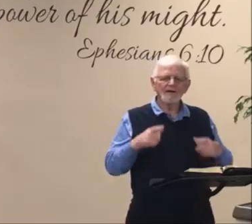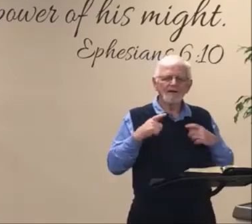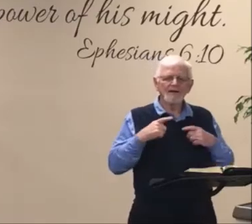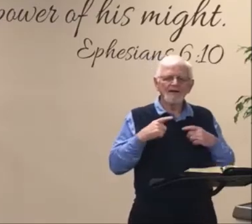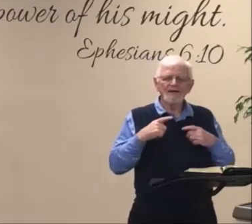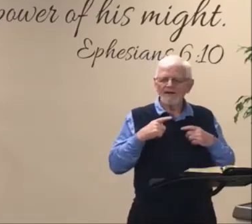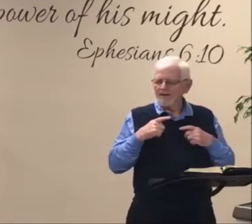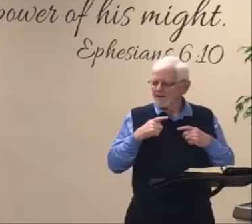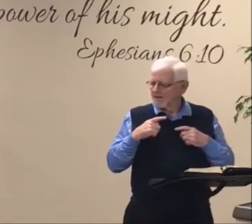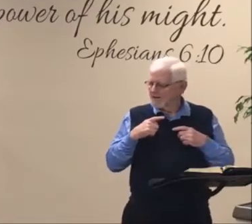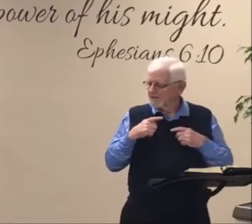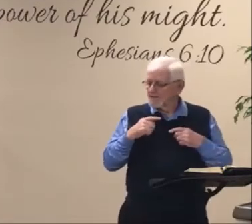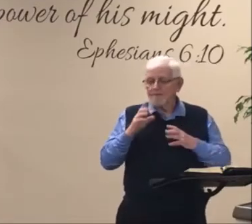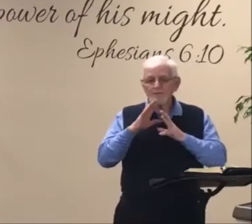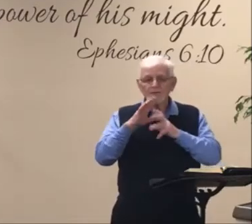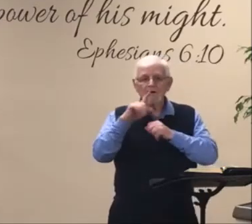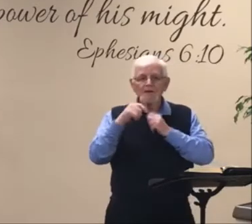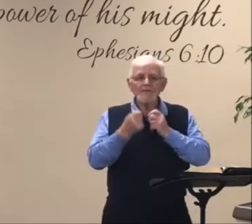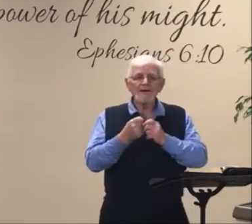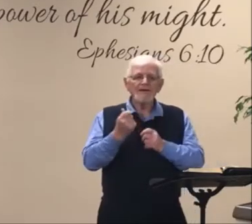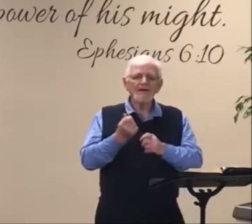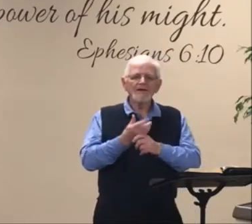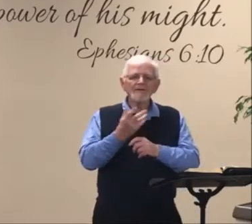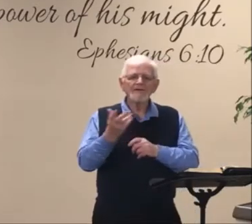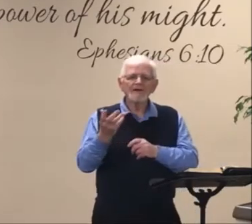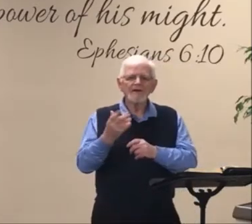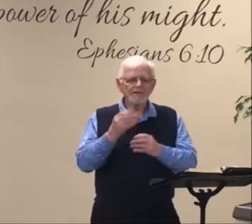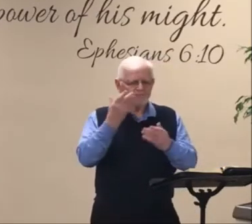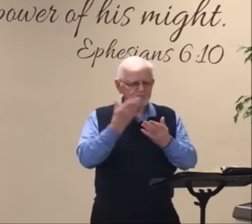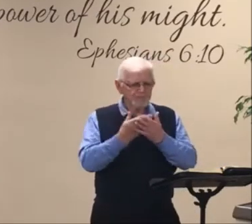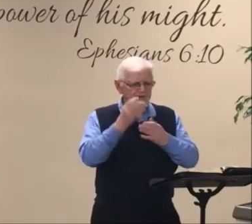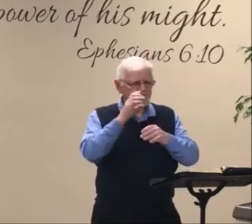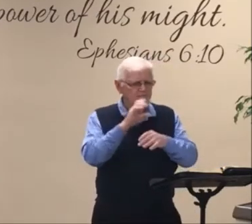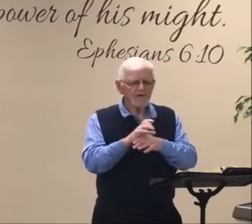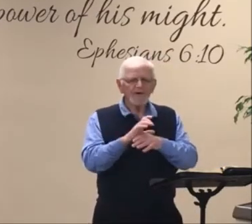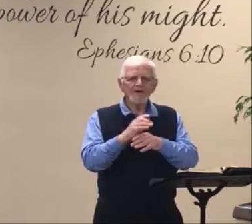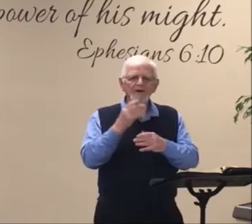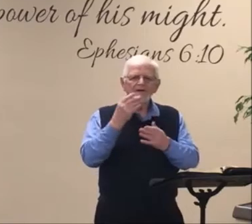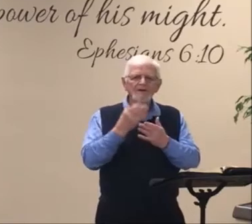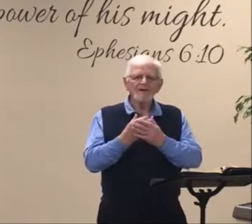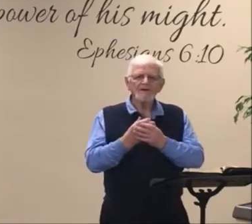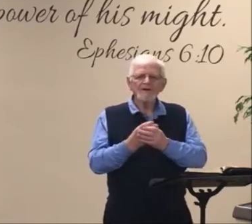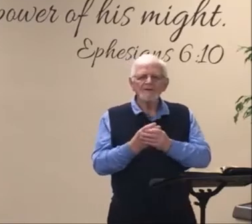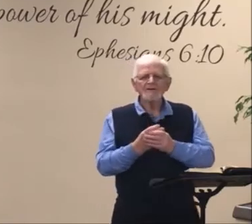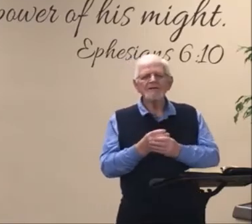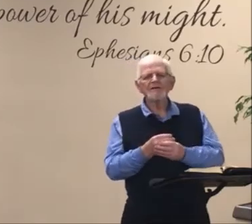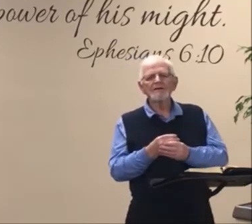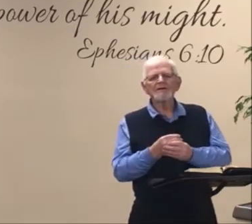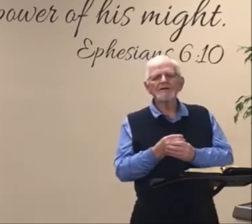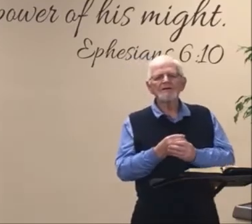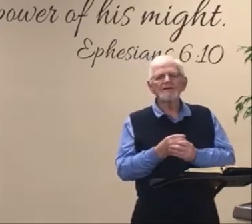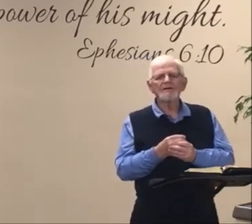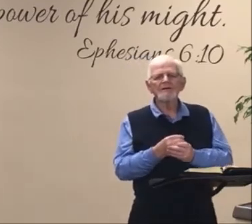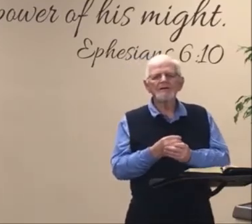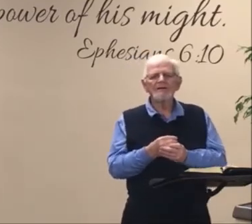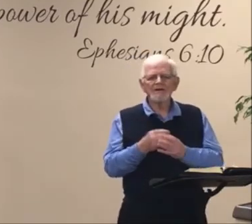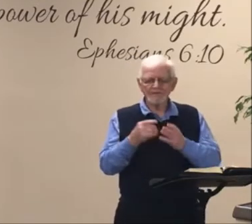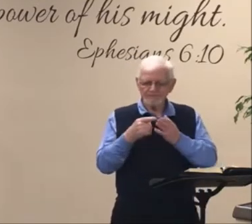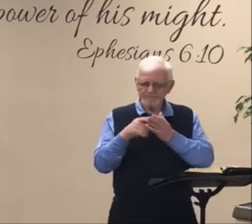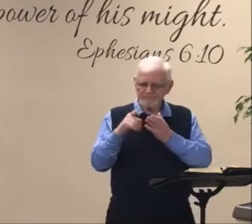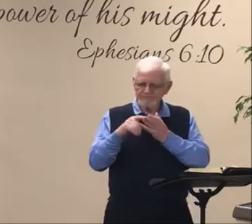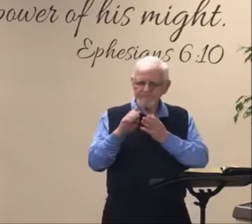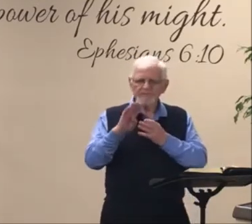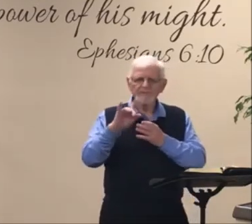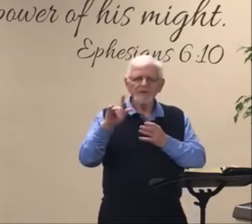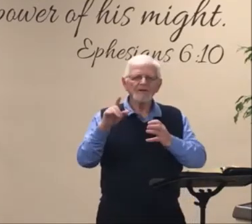this. We were talking about how everything, like we had a good church. We hadn't started church yet. We were in a good church. We had, our bills were caught up. We